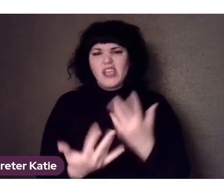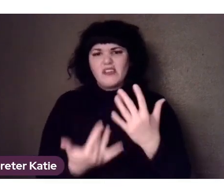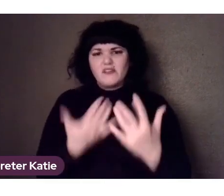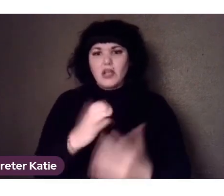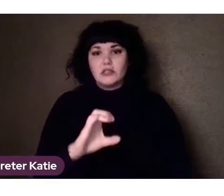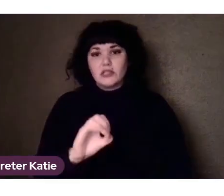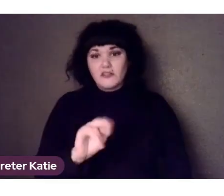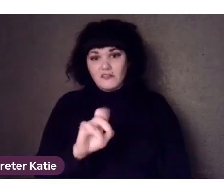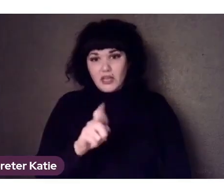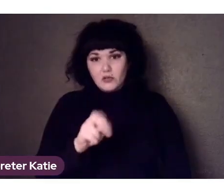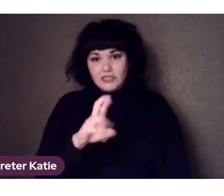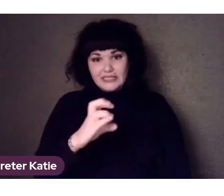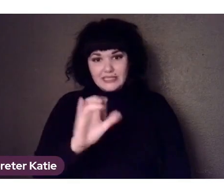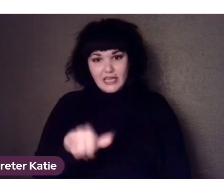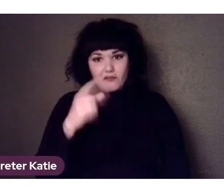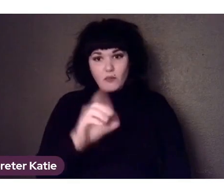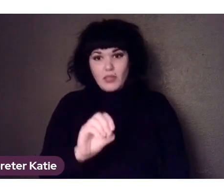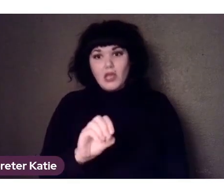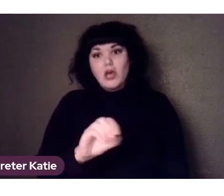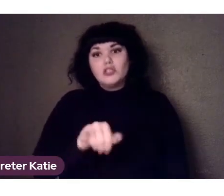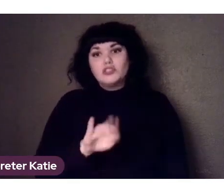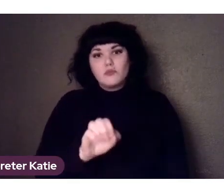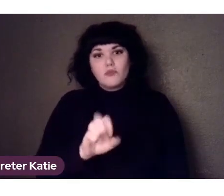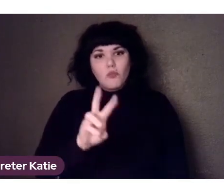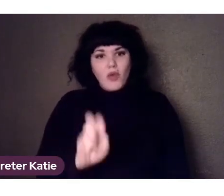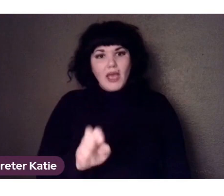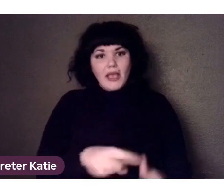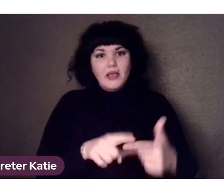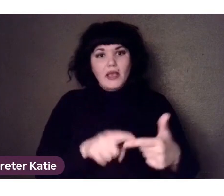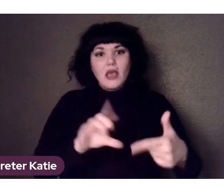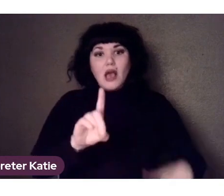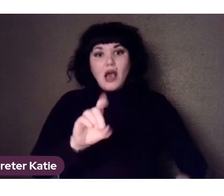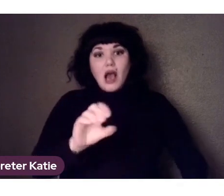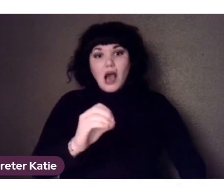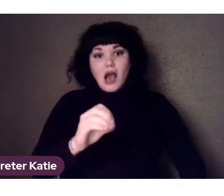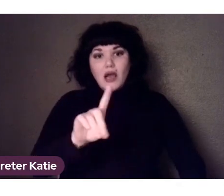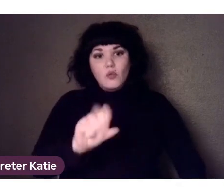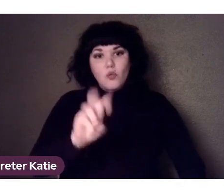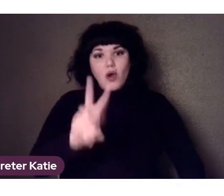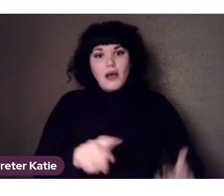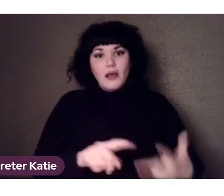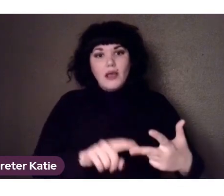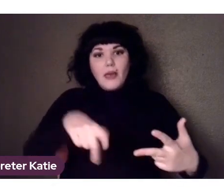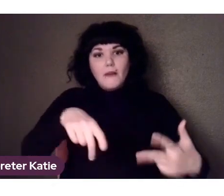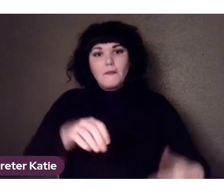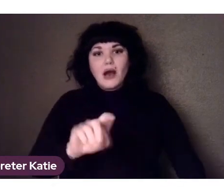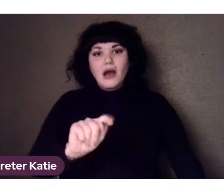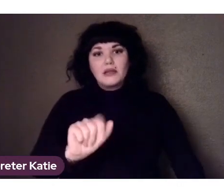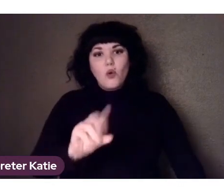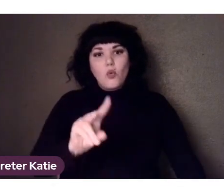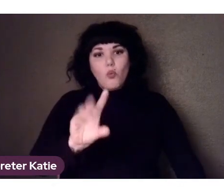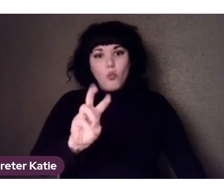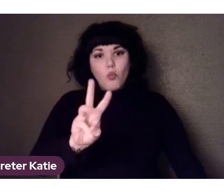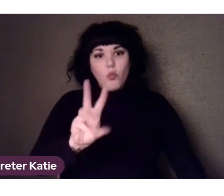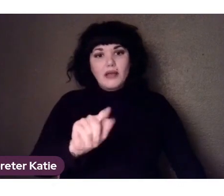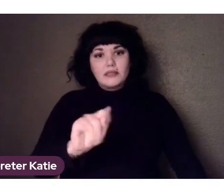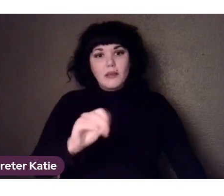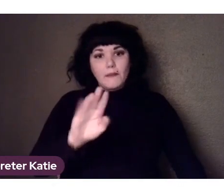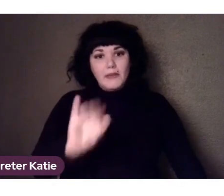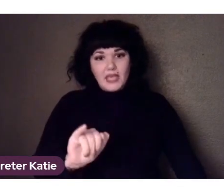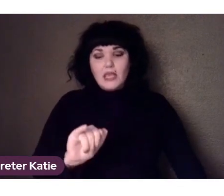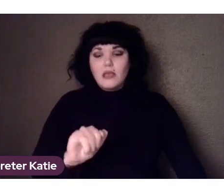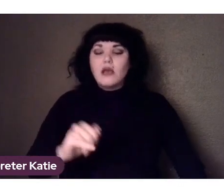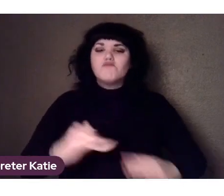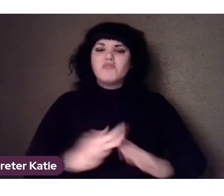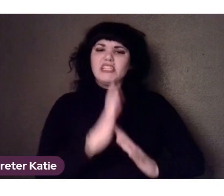Ojibwe, Ottawa, and Potawatomi Indigenous peoples. Take a moment right now to share where you are watching from. Do you